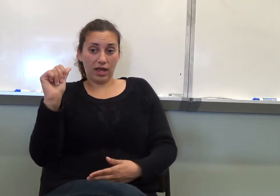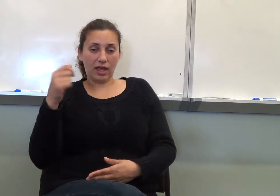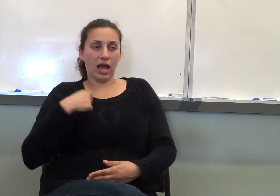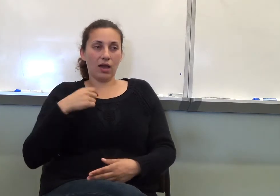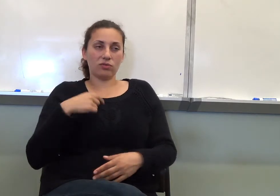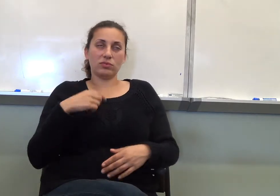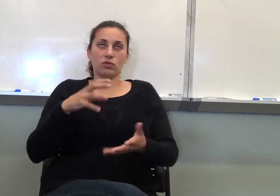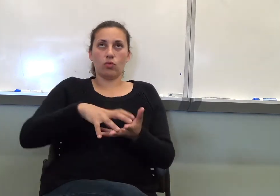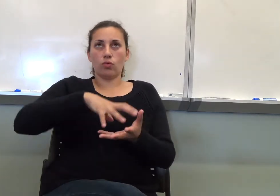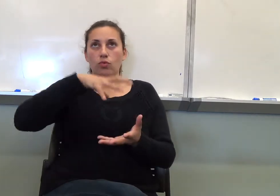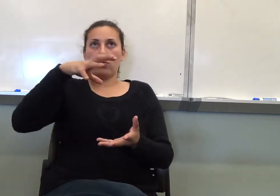Okay?